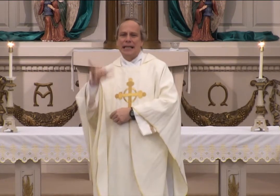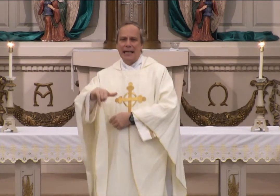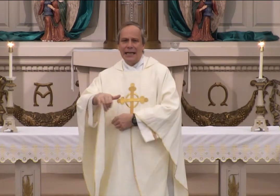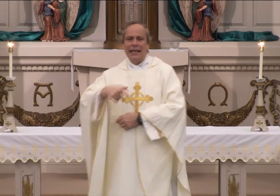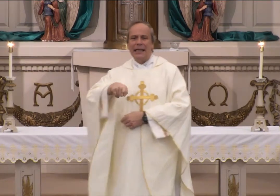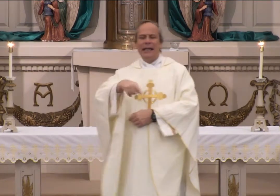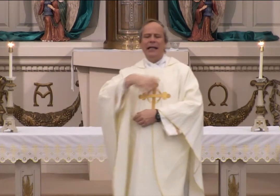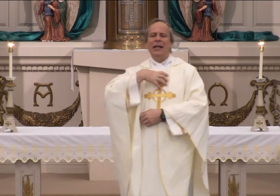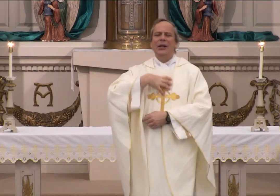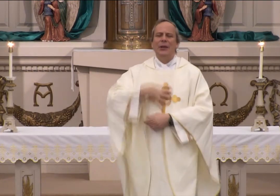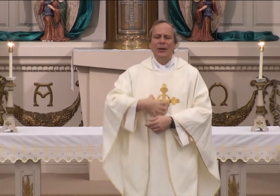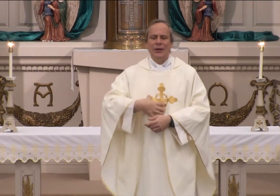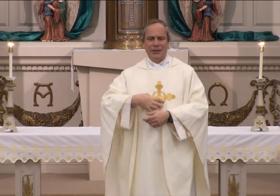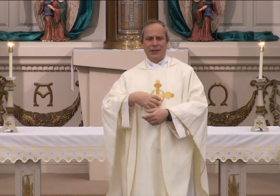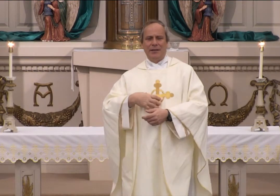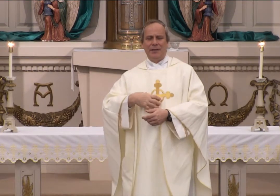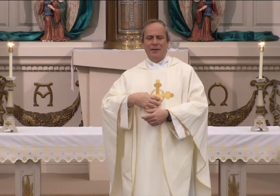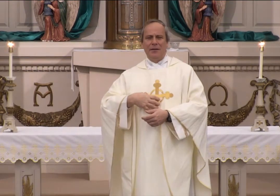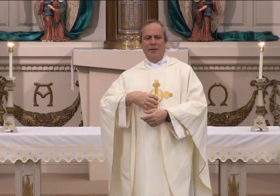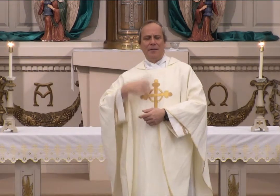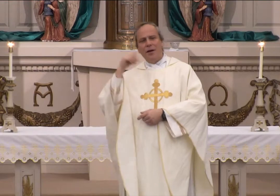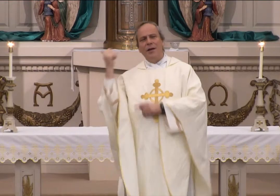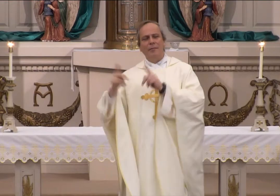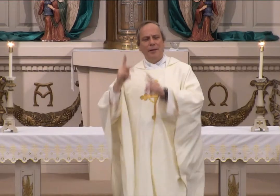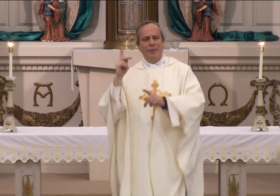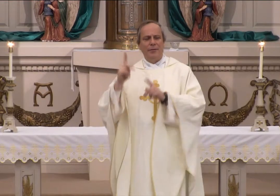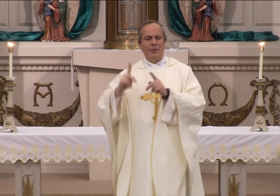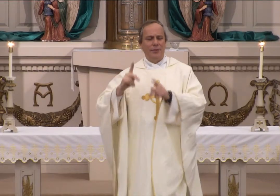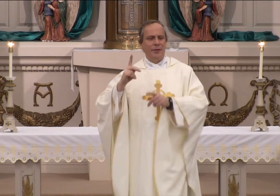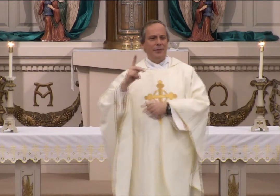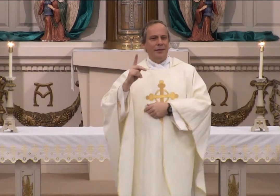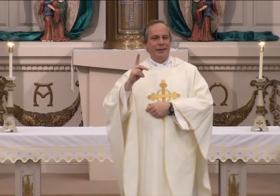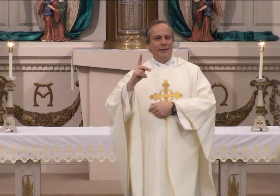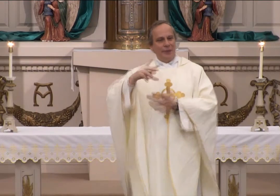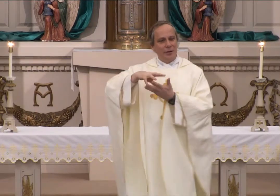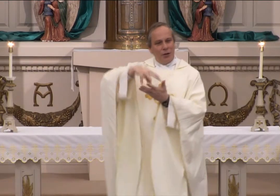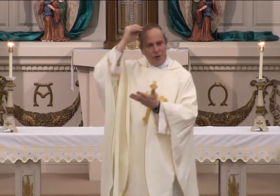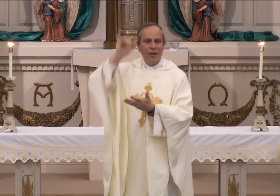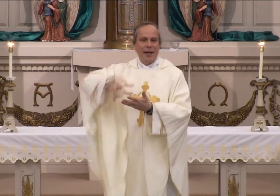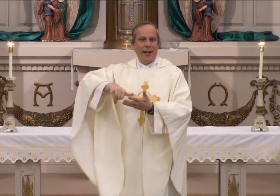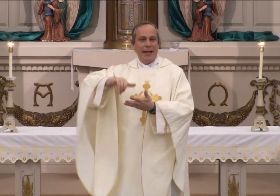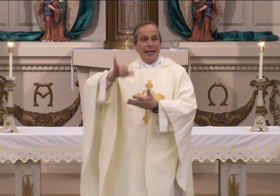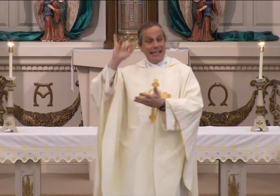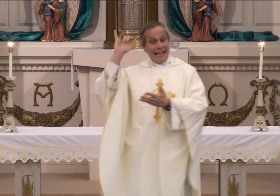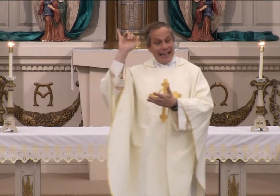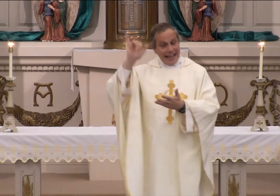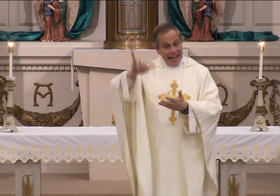He tried to help other people to understand the Trinity,